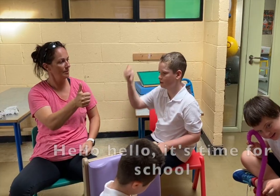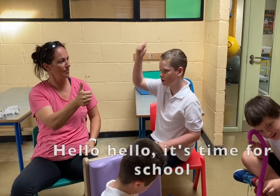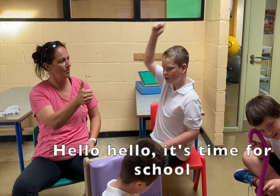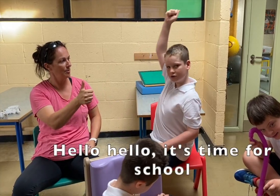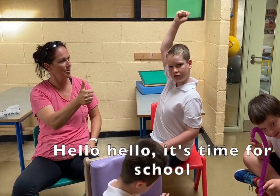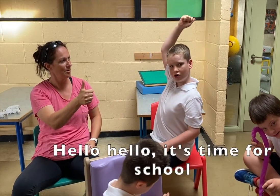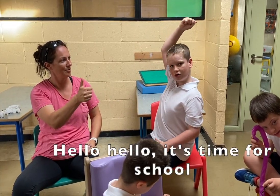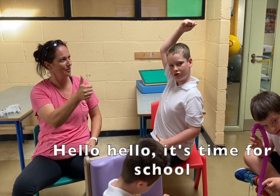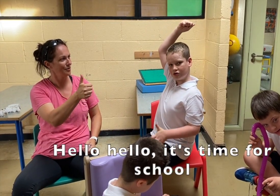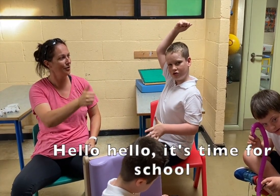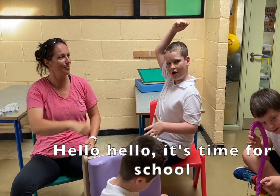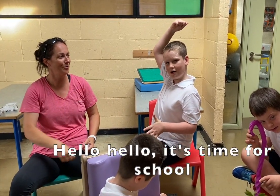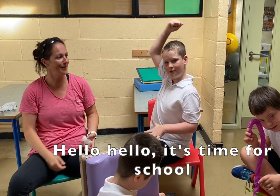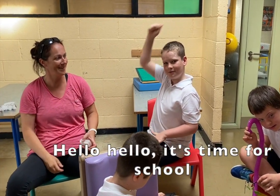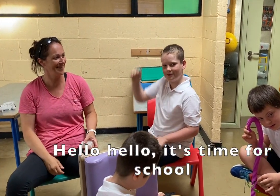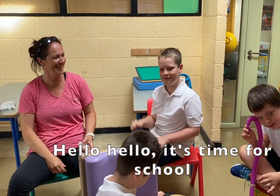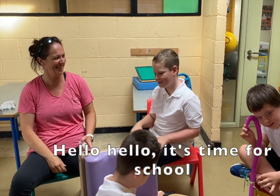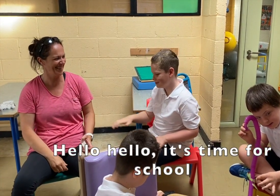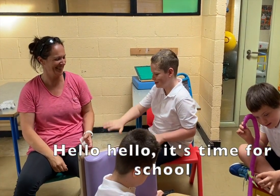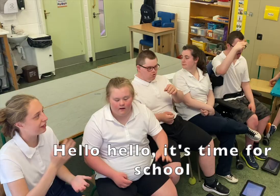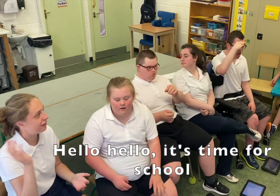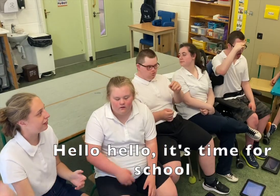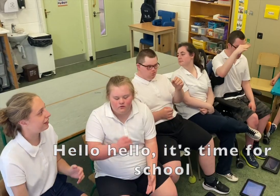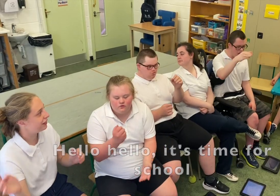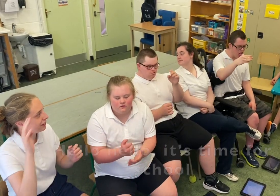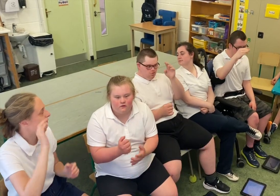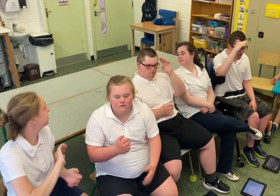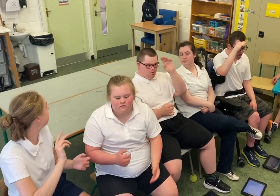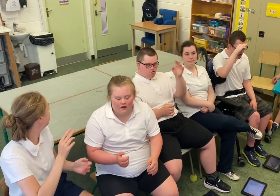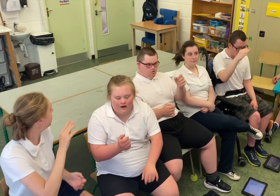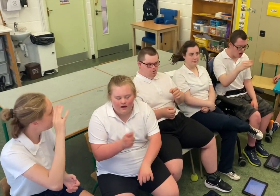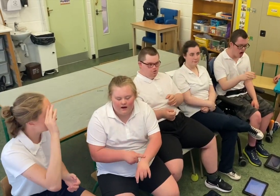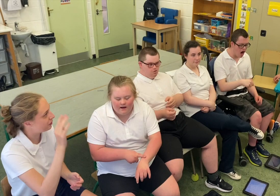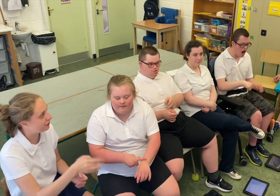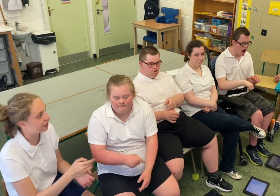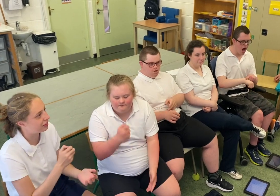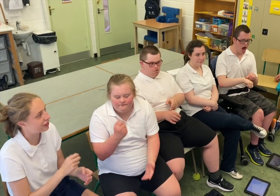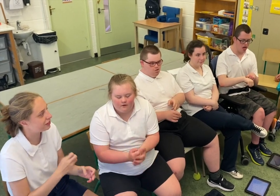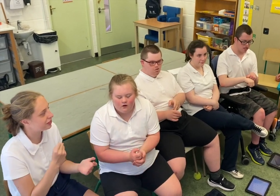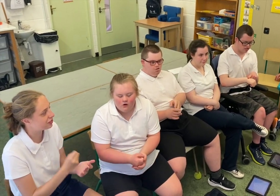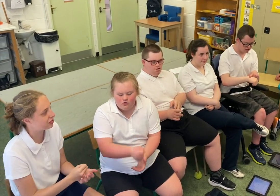School.